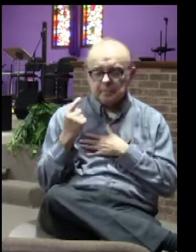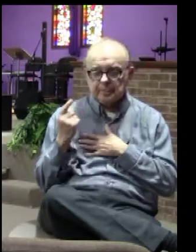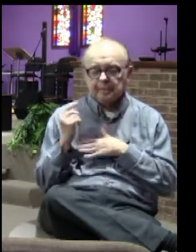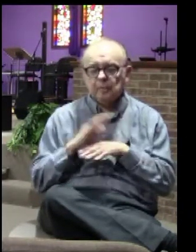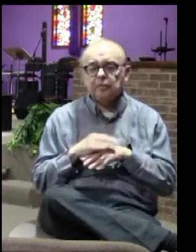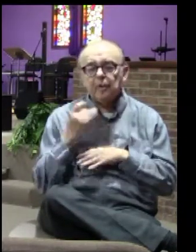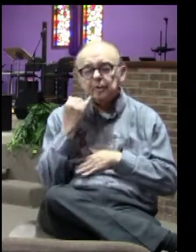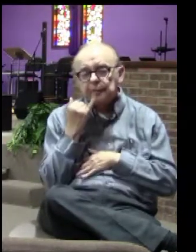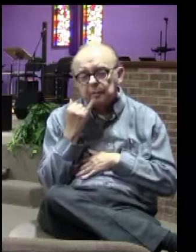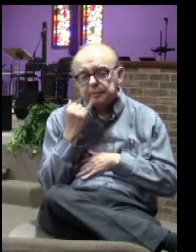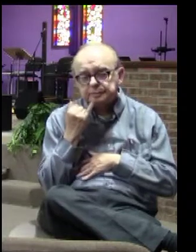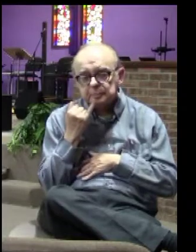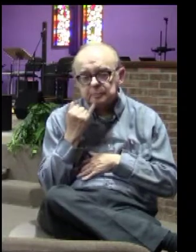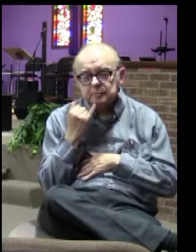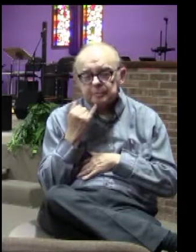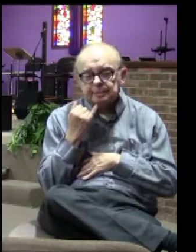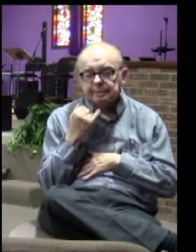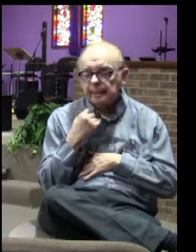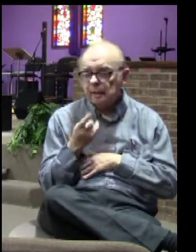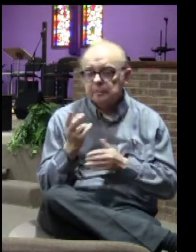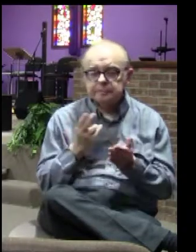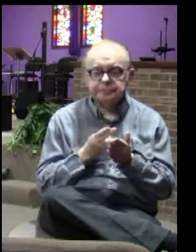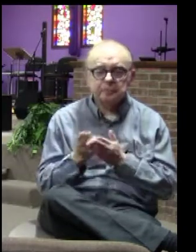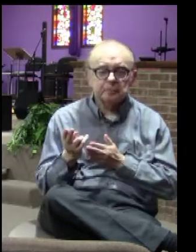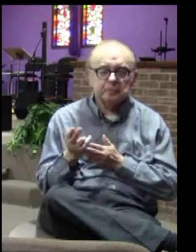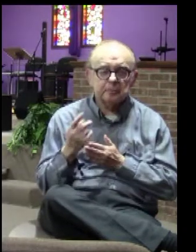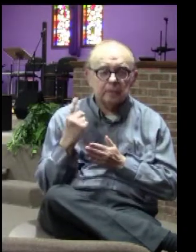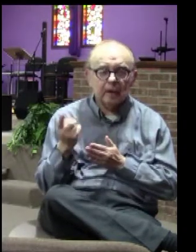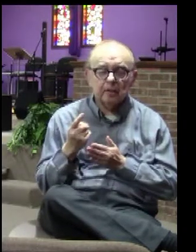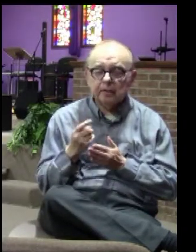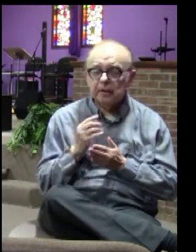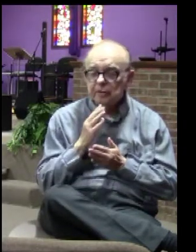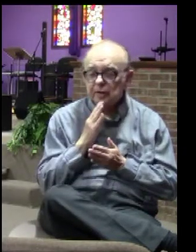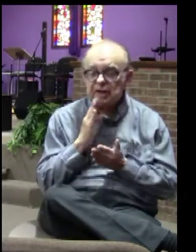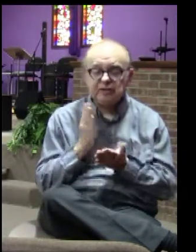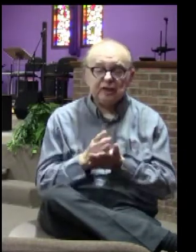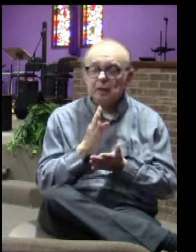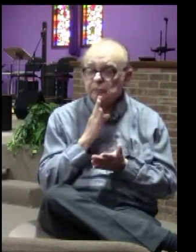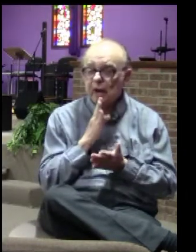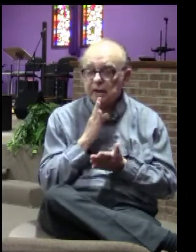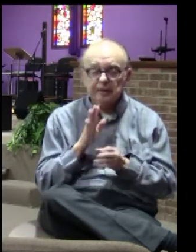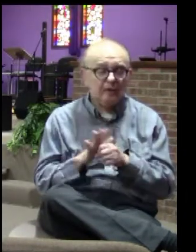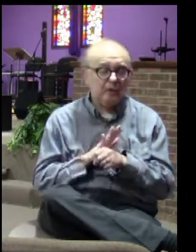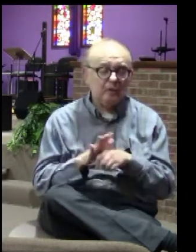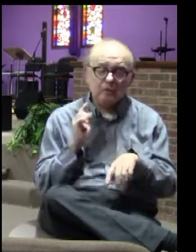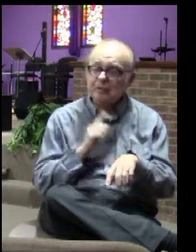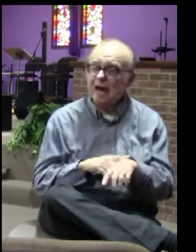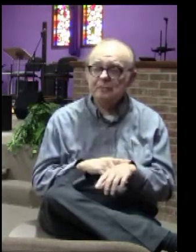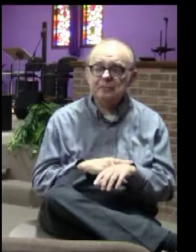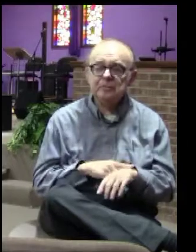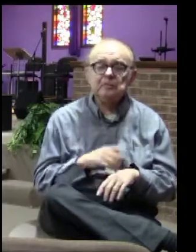on the phone. And to tell you the truth, I don't think she shut up the whole time.